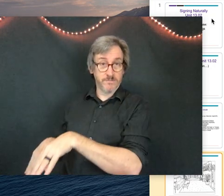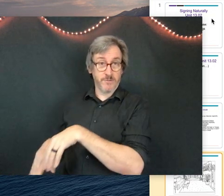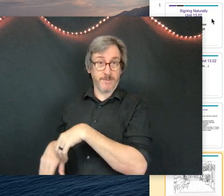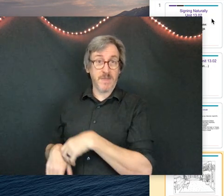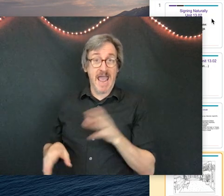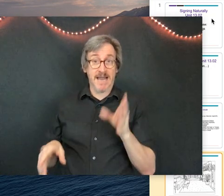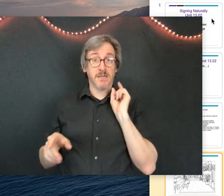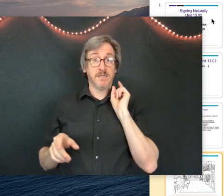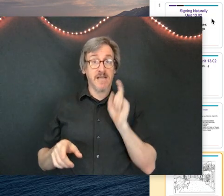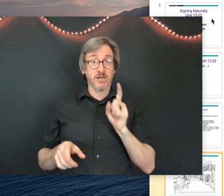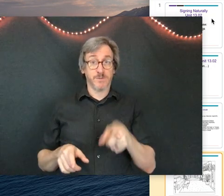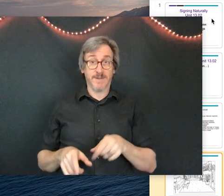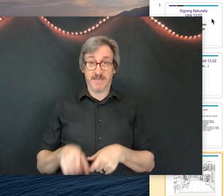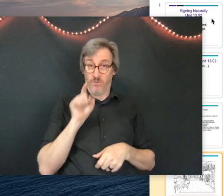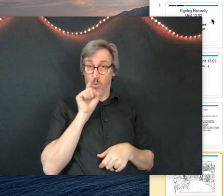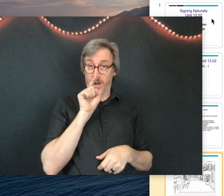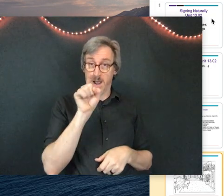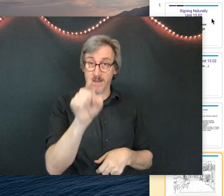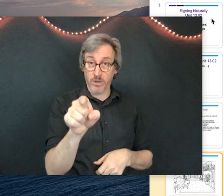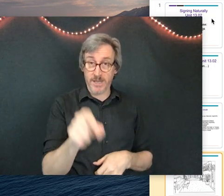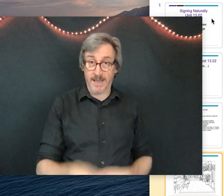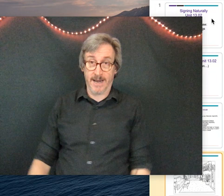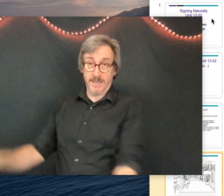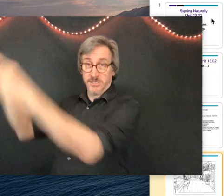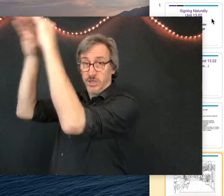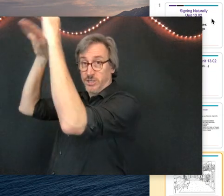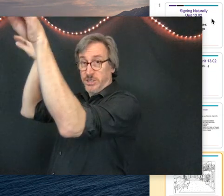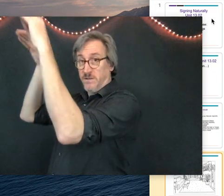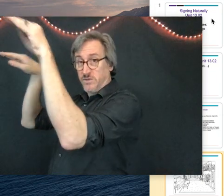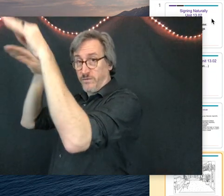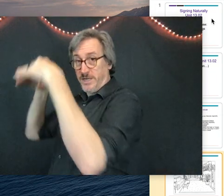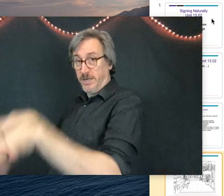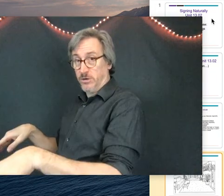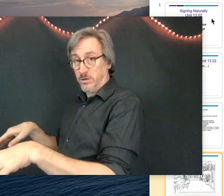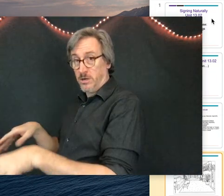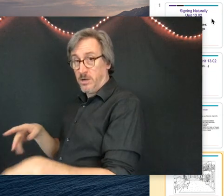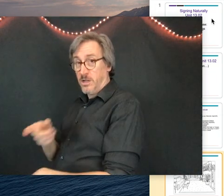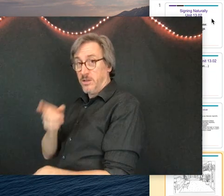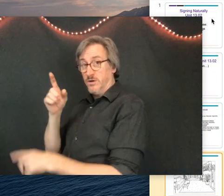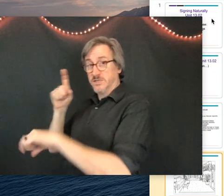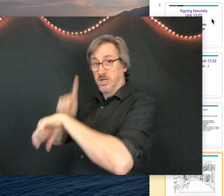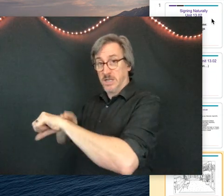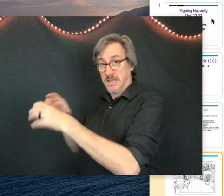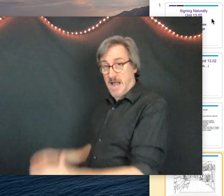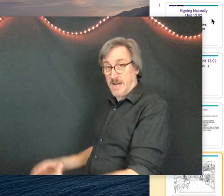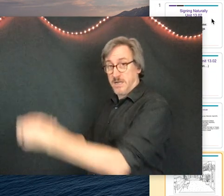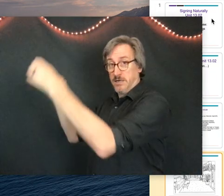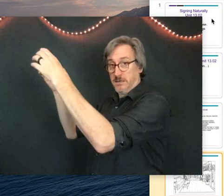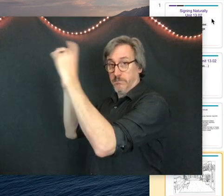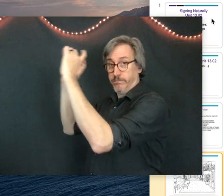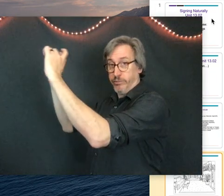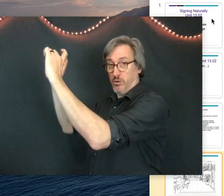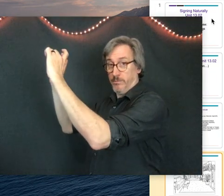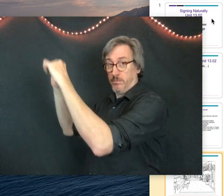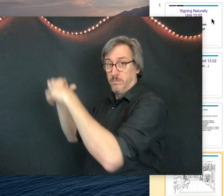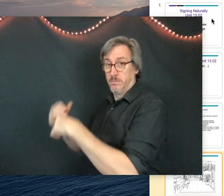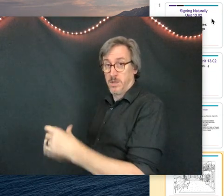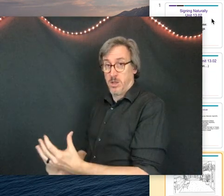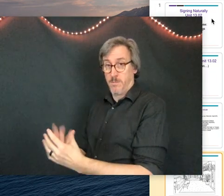shelves, right? And signer's perspective, what I'm looking at is shelves over here. There's a clock,